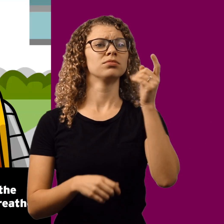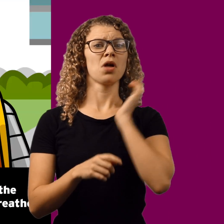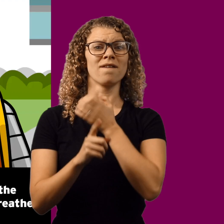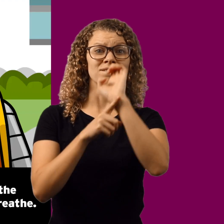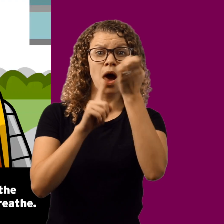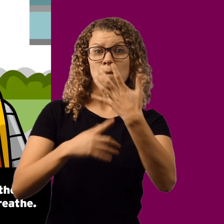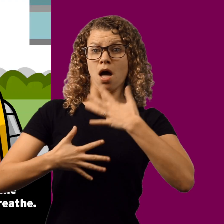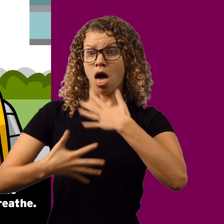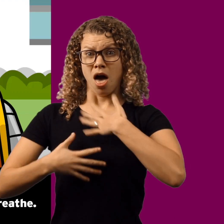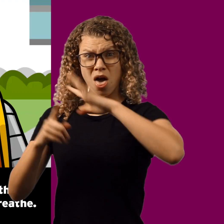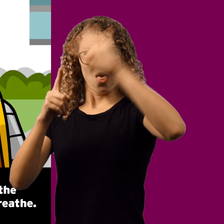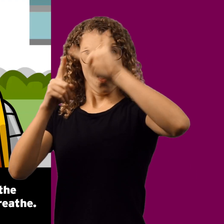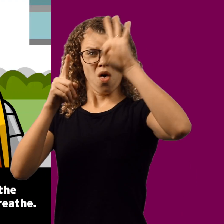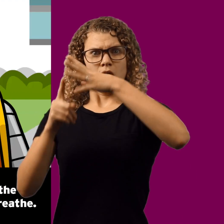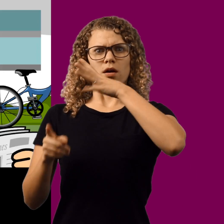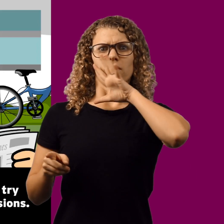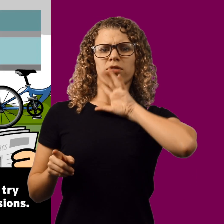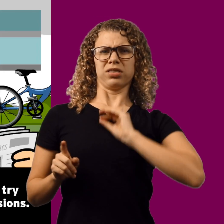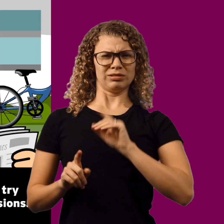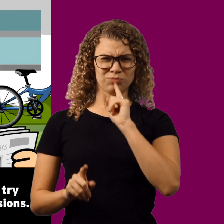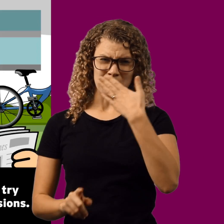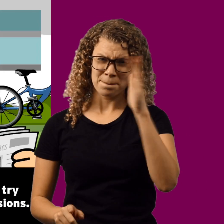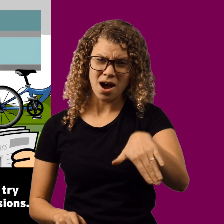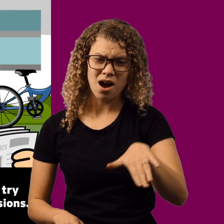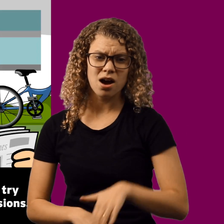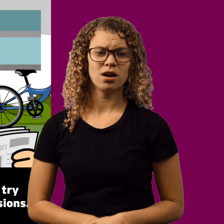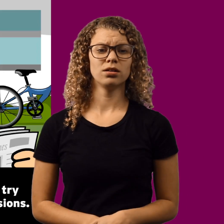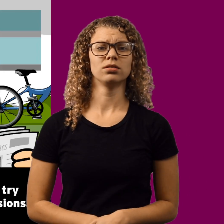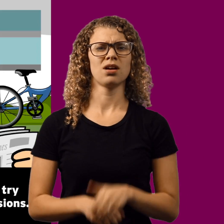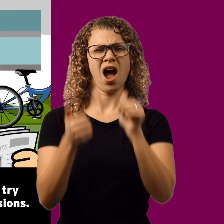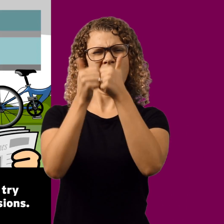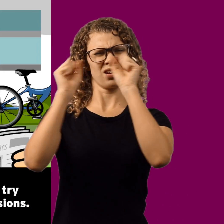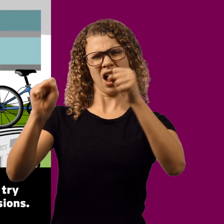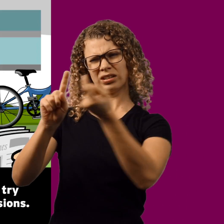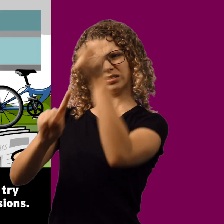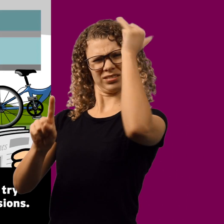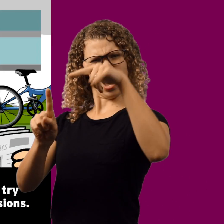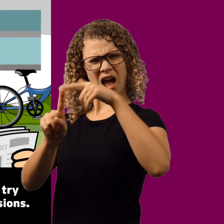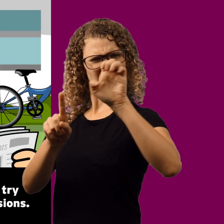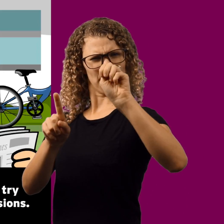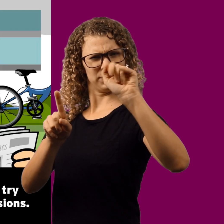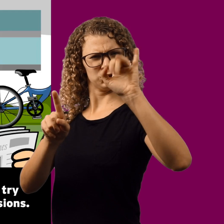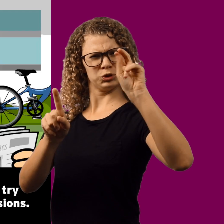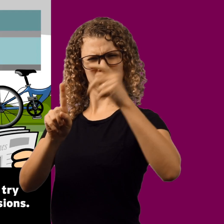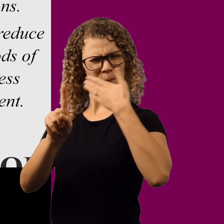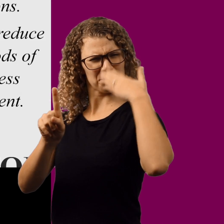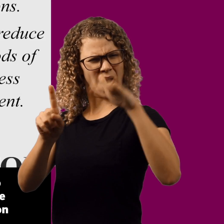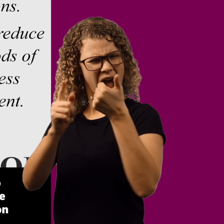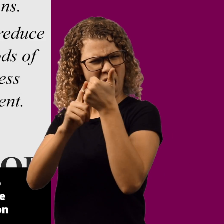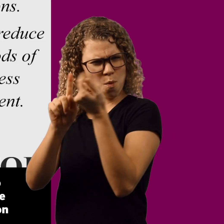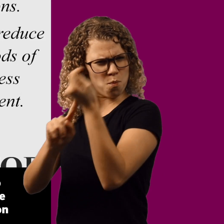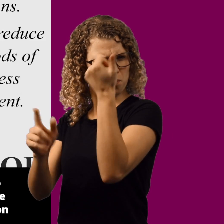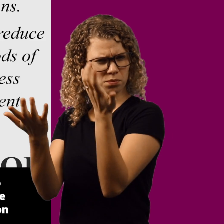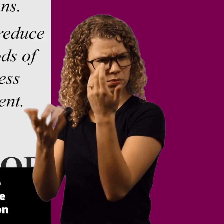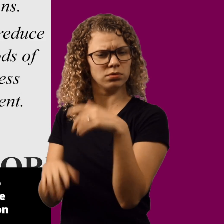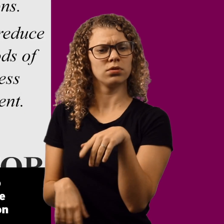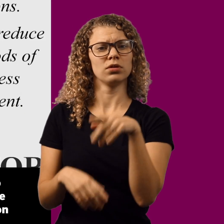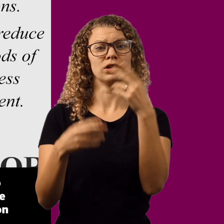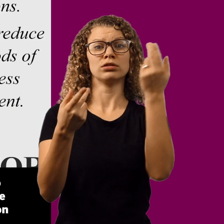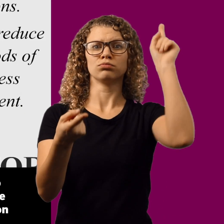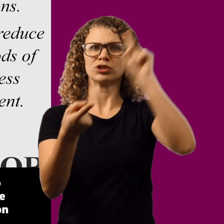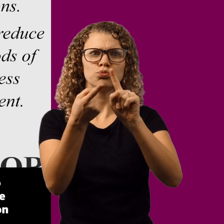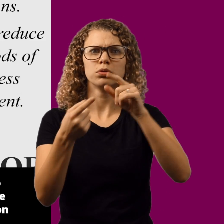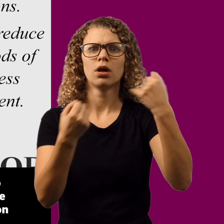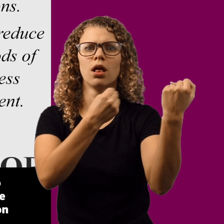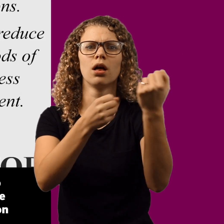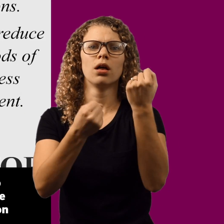environment and the air we breathe. For this reason, we should try to cut back on harmful emissions. One of the best ways to reduce